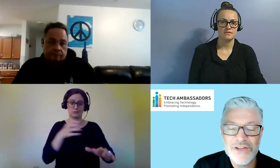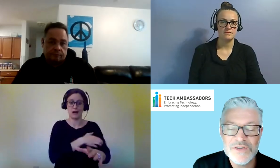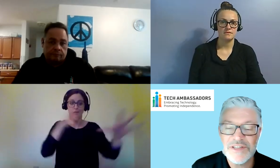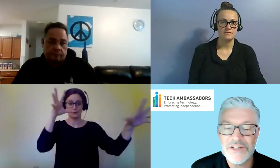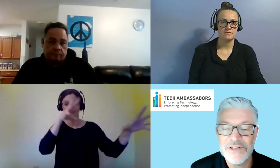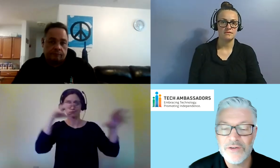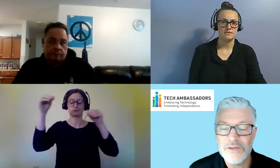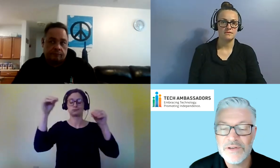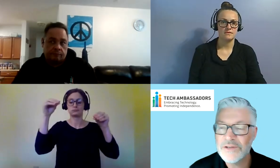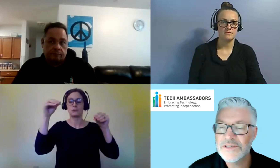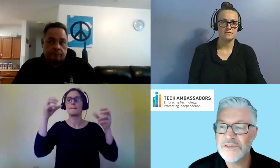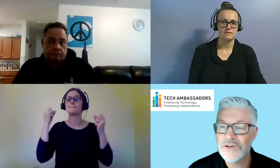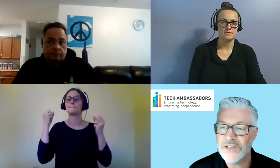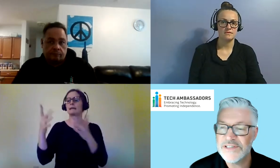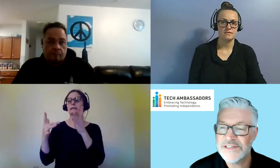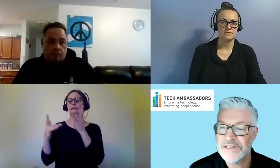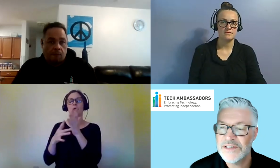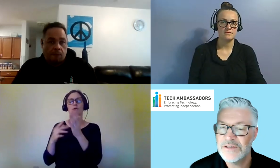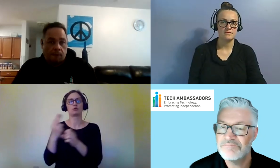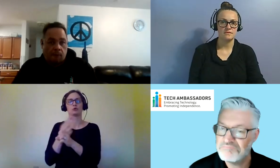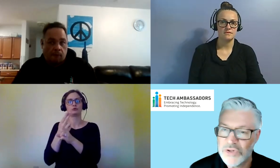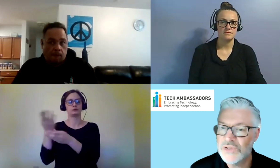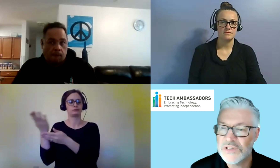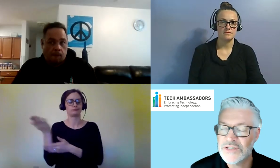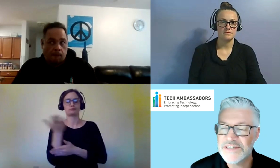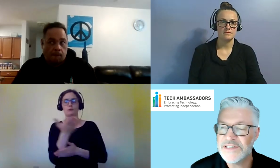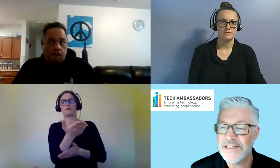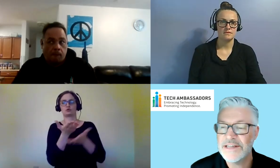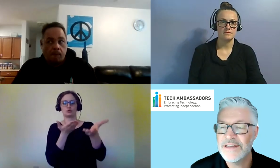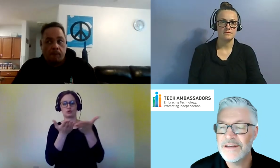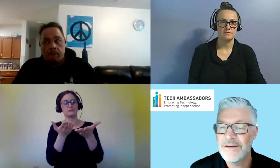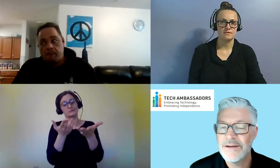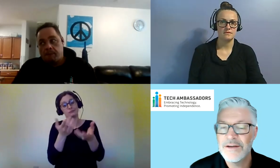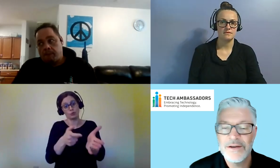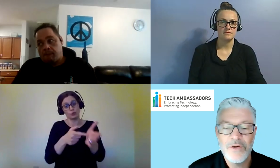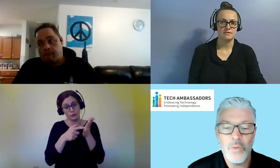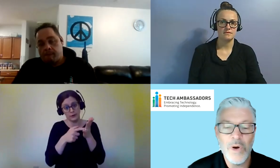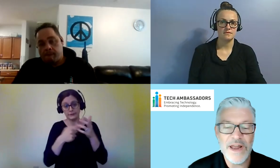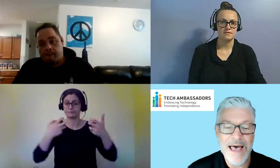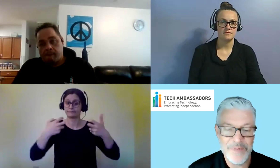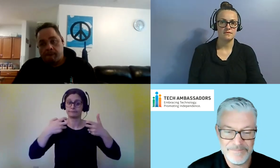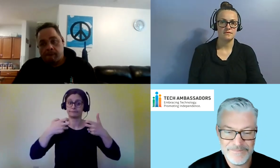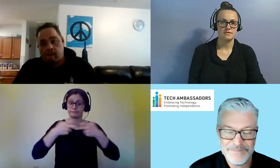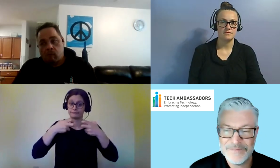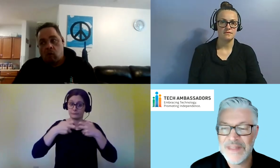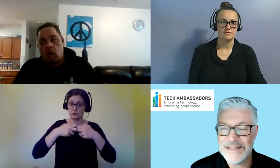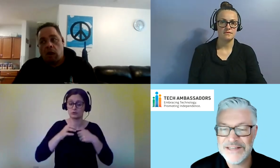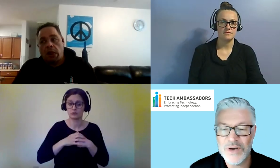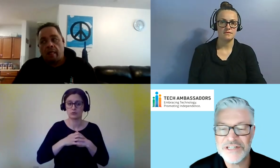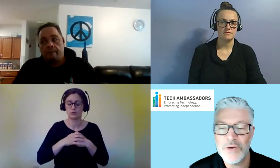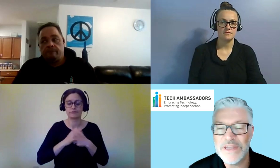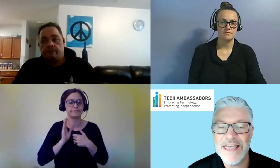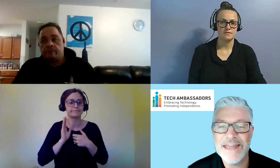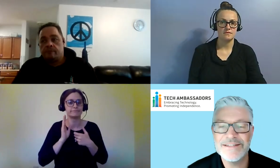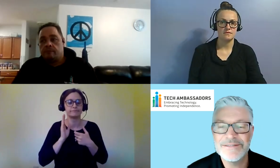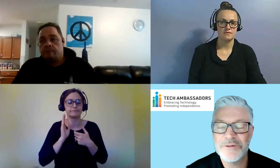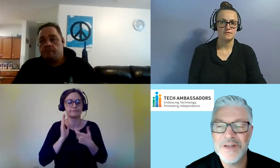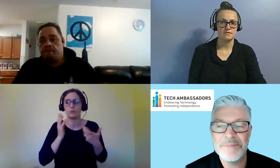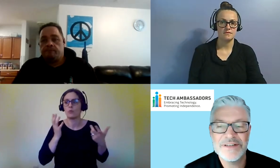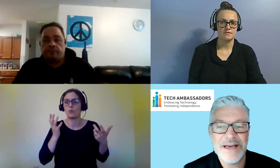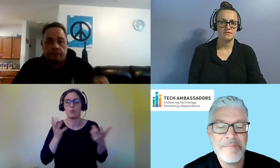technologies that are used to deliver the service use electricity, what would happen? That's a question that we